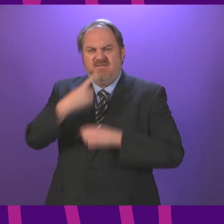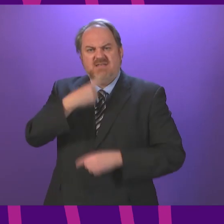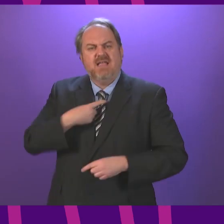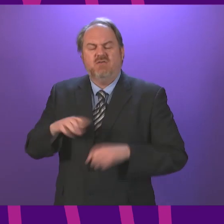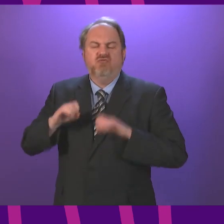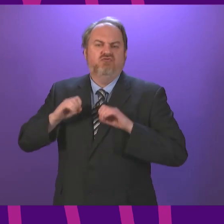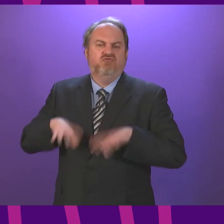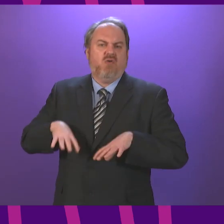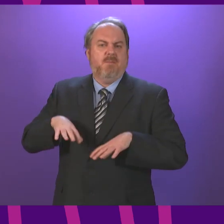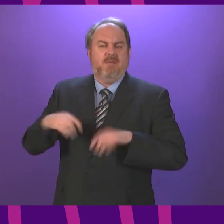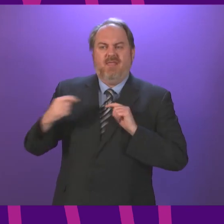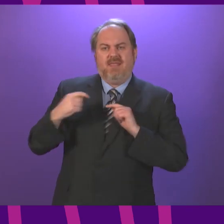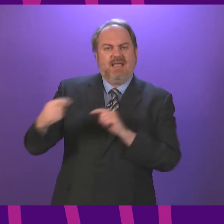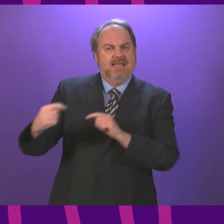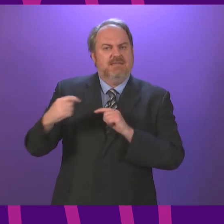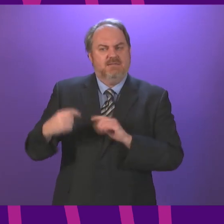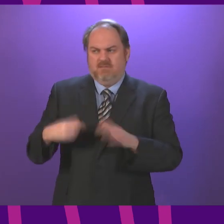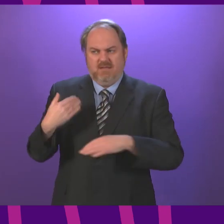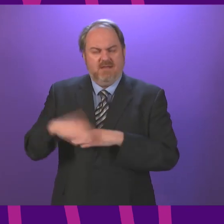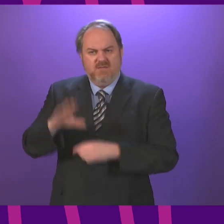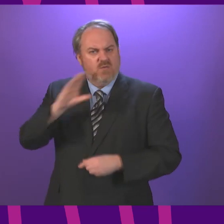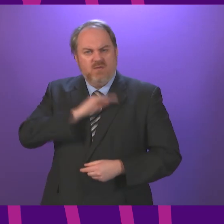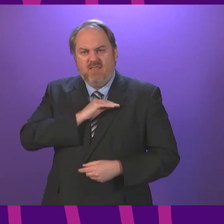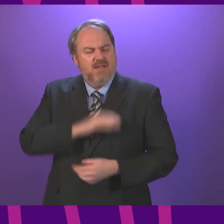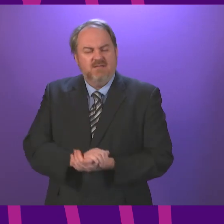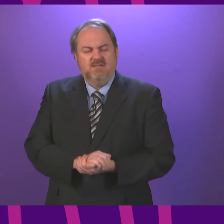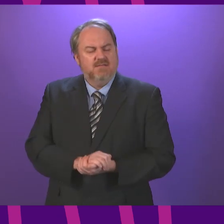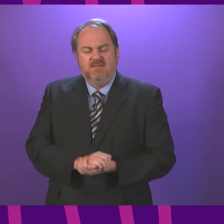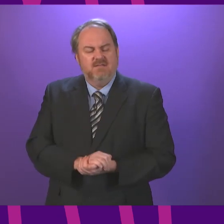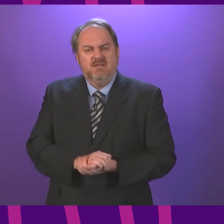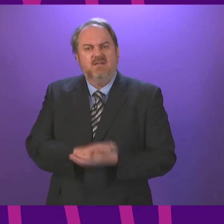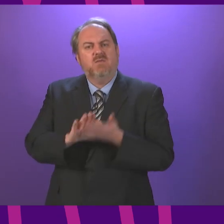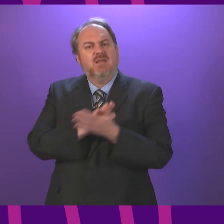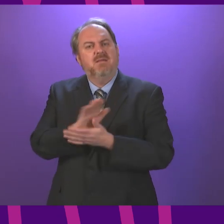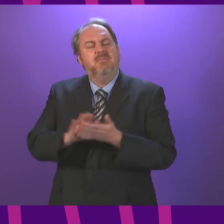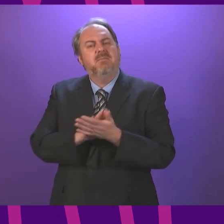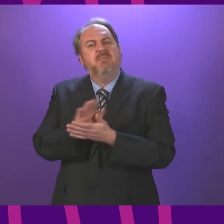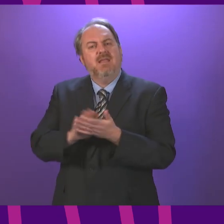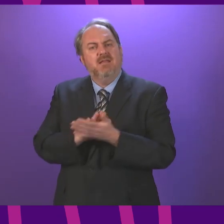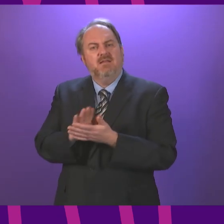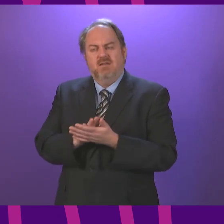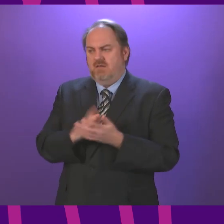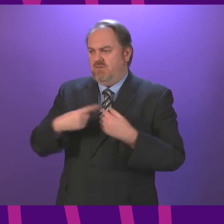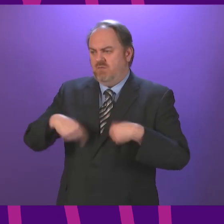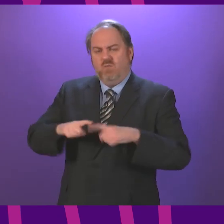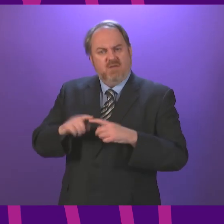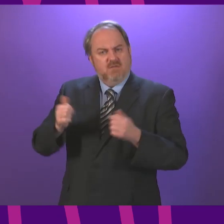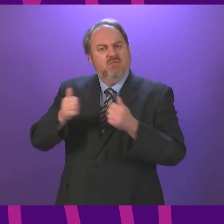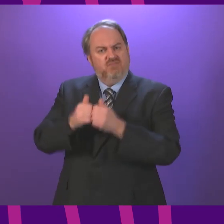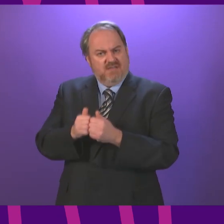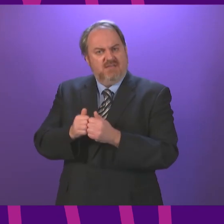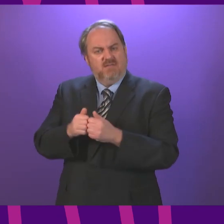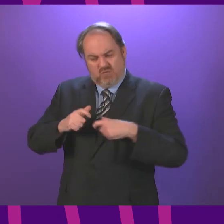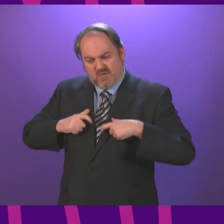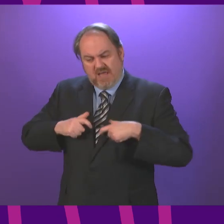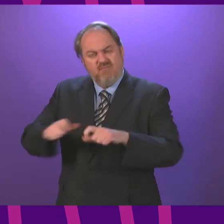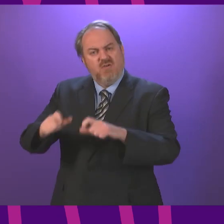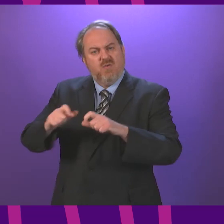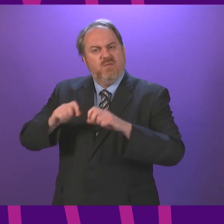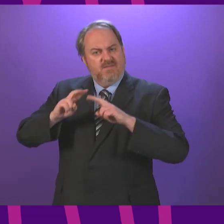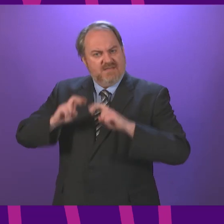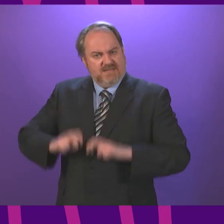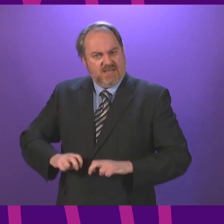contrary, there were credible arguments to be made across the petition, including on the issue of the appointment of the investigating officer. So that was